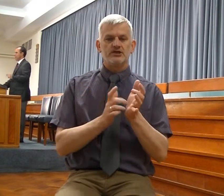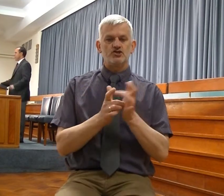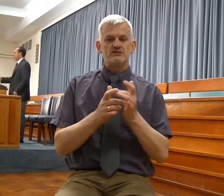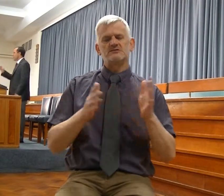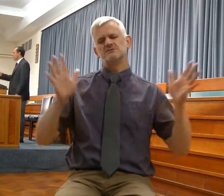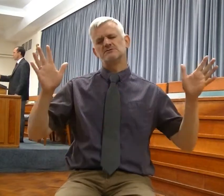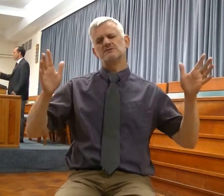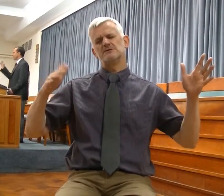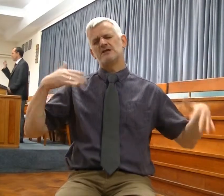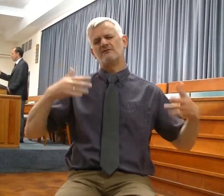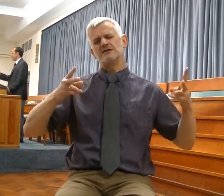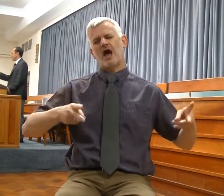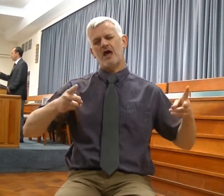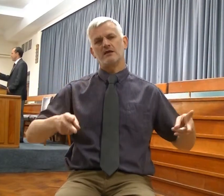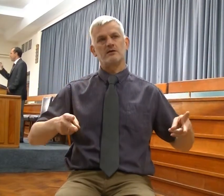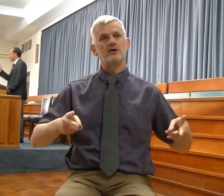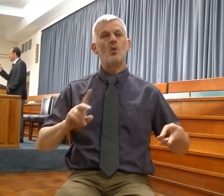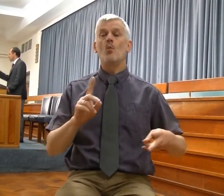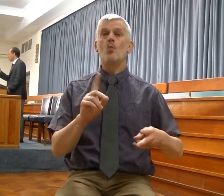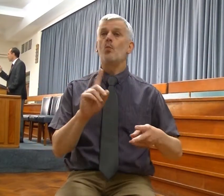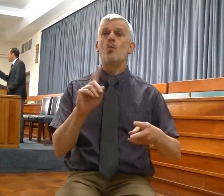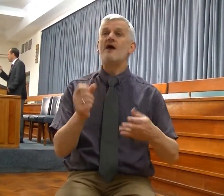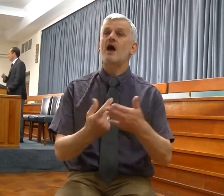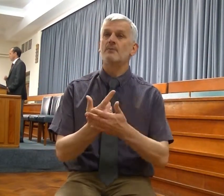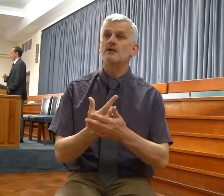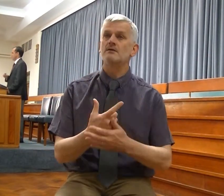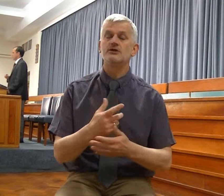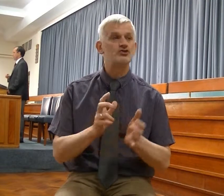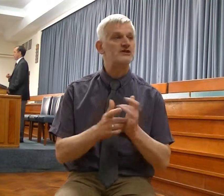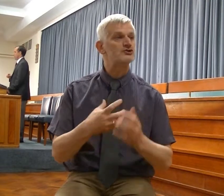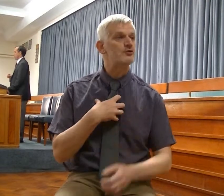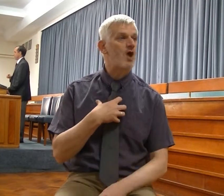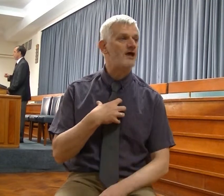Christ. Nothing happened unexpectedly.